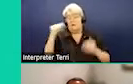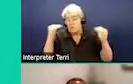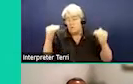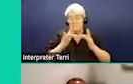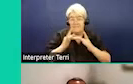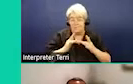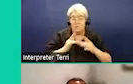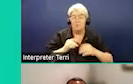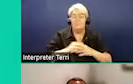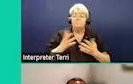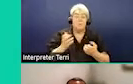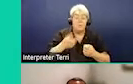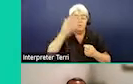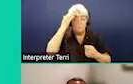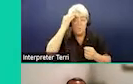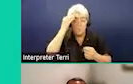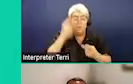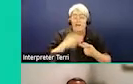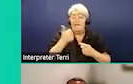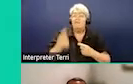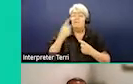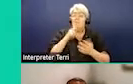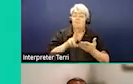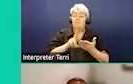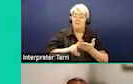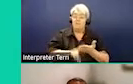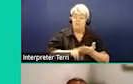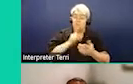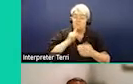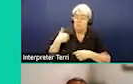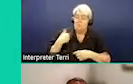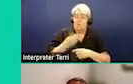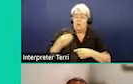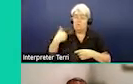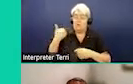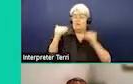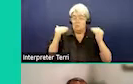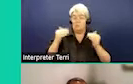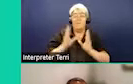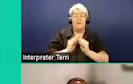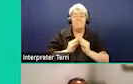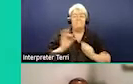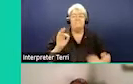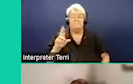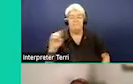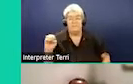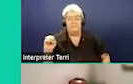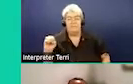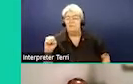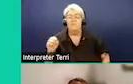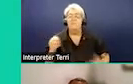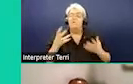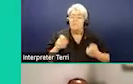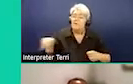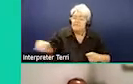sure that you know, anyone who registers as a youth or young adult, the conference for you is going to be free. We really want to make sure we're getting this